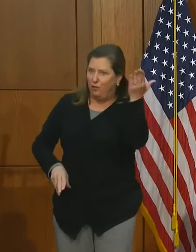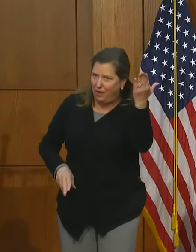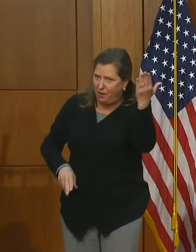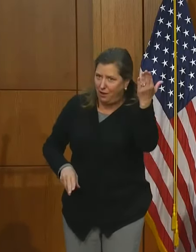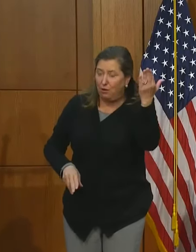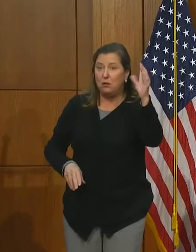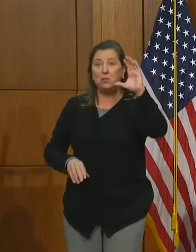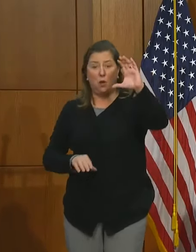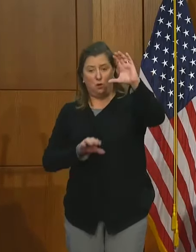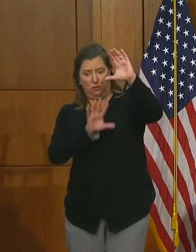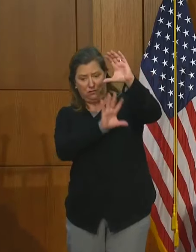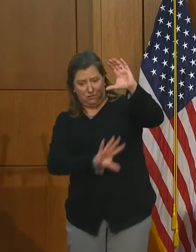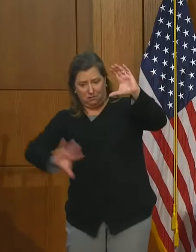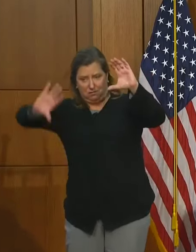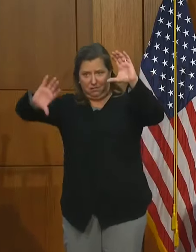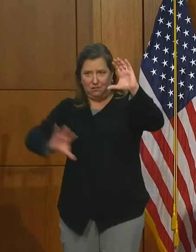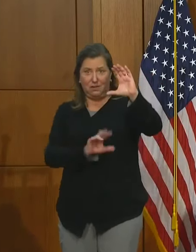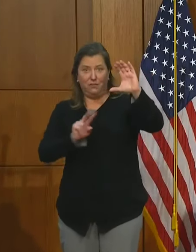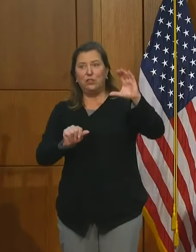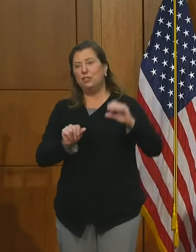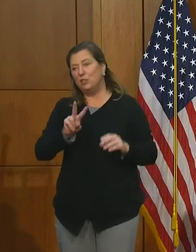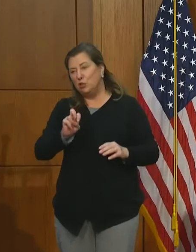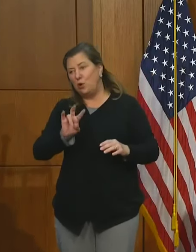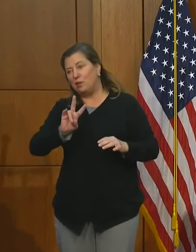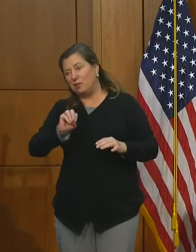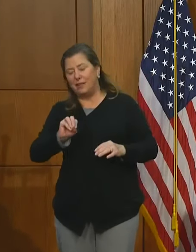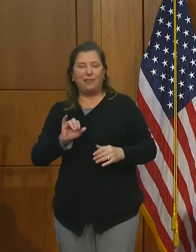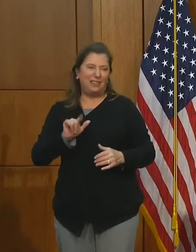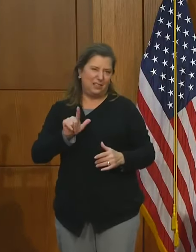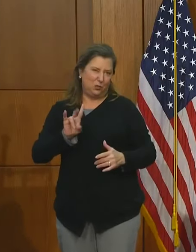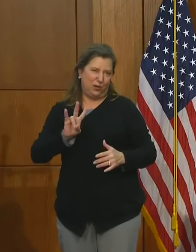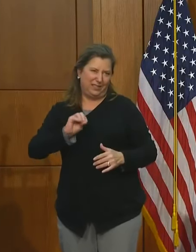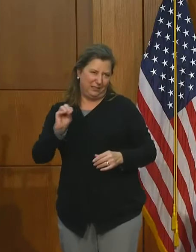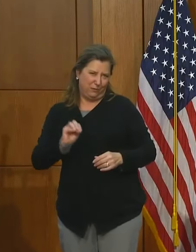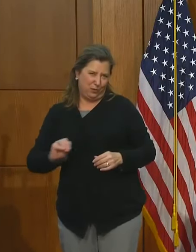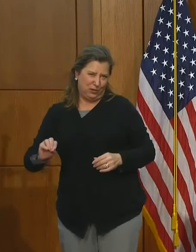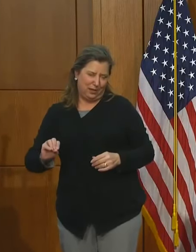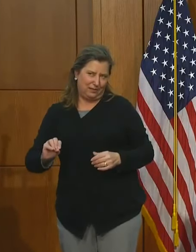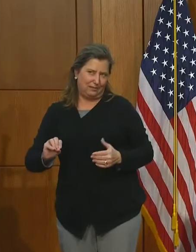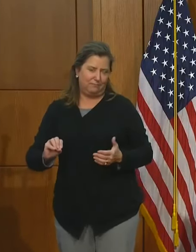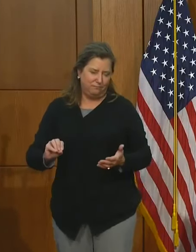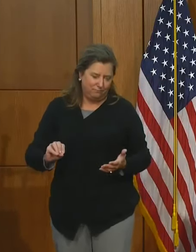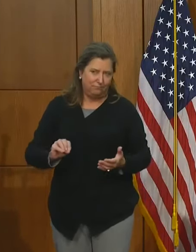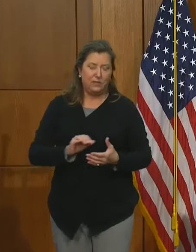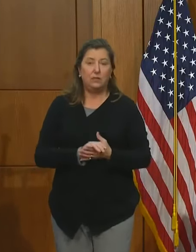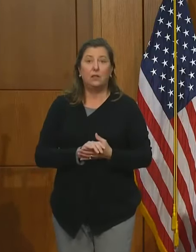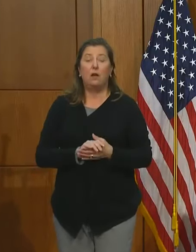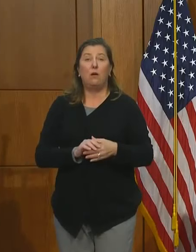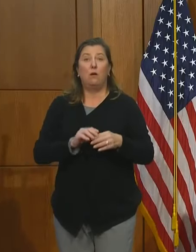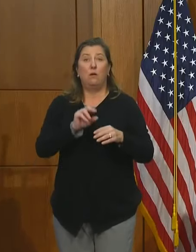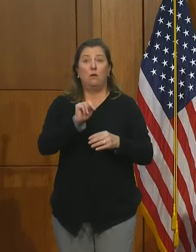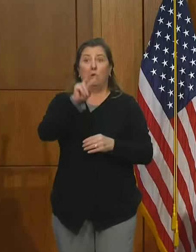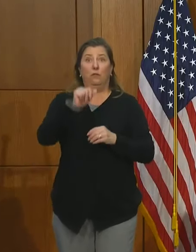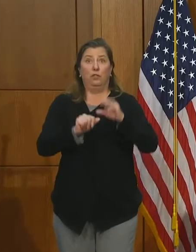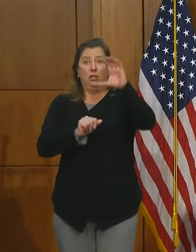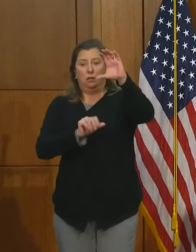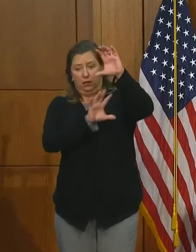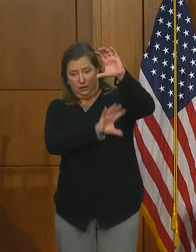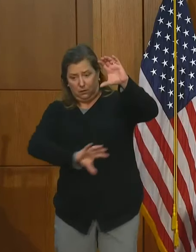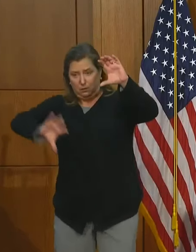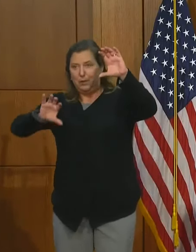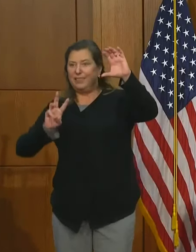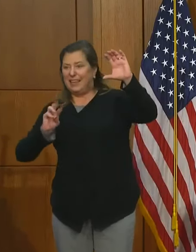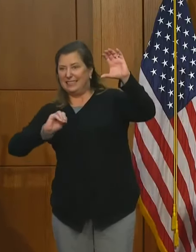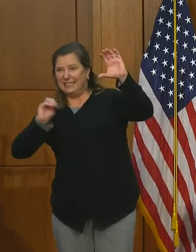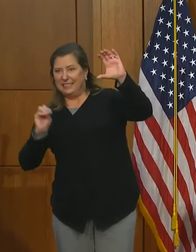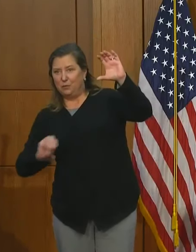of Virginia accounted for 270, or 27%. The rest of Virginia accounts for 60%